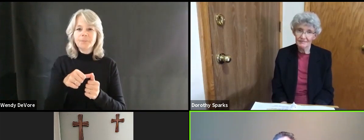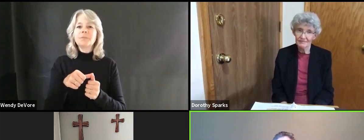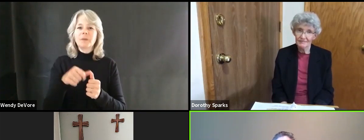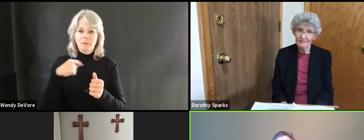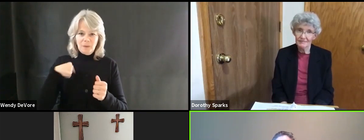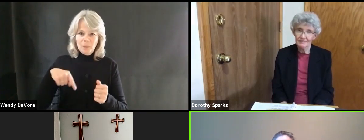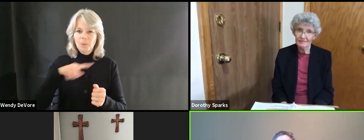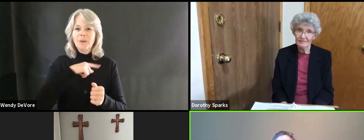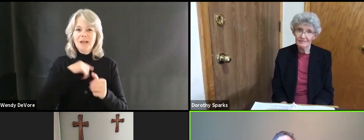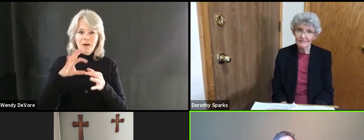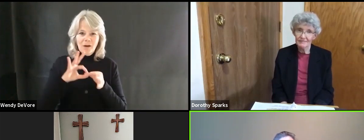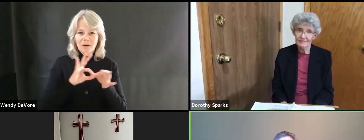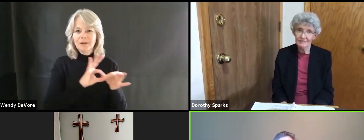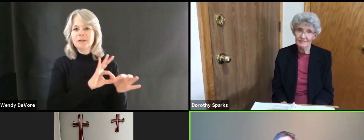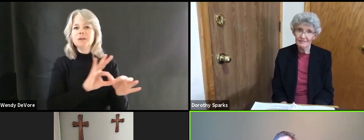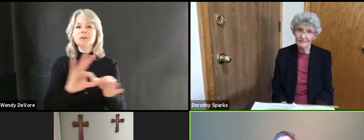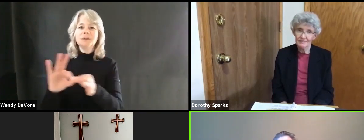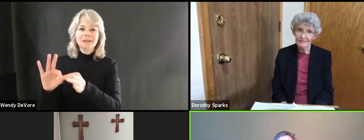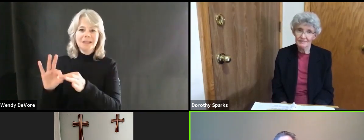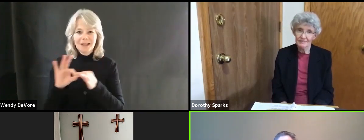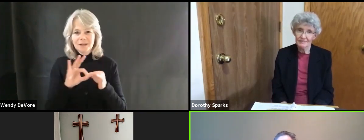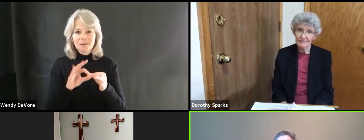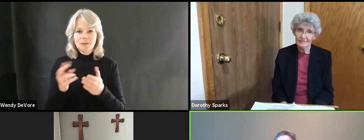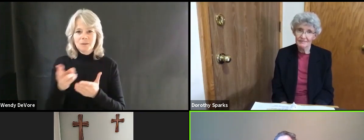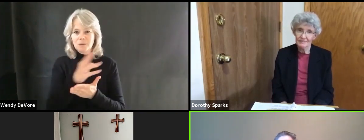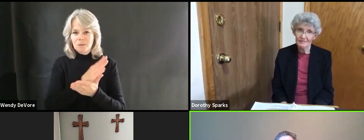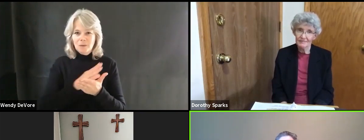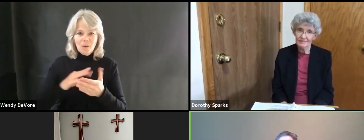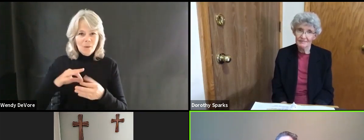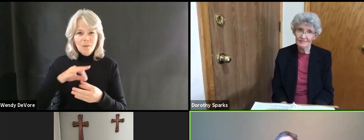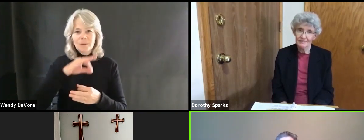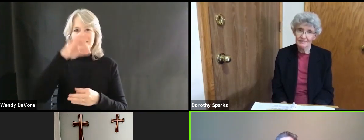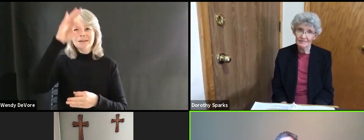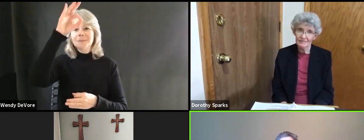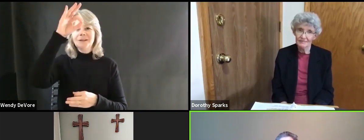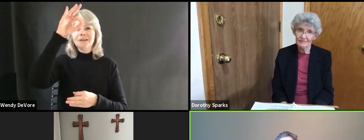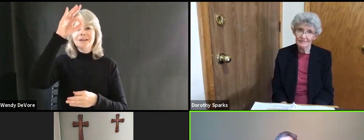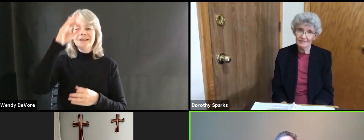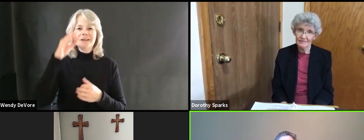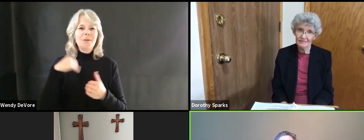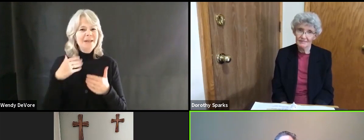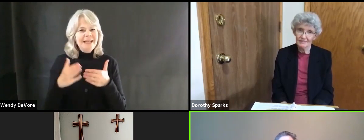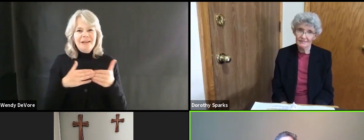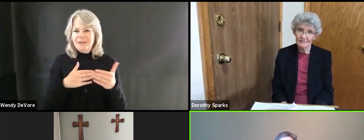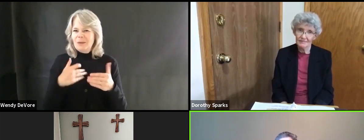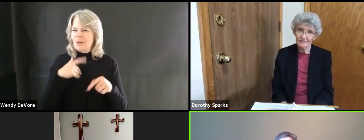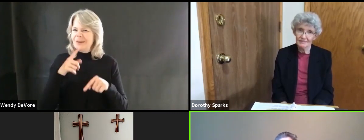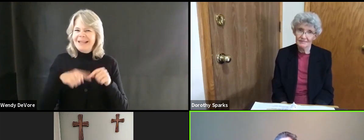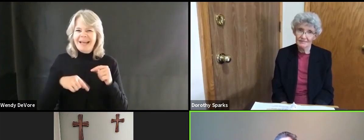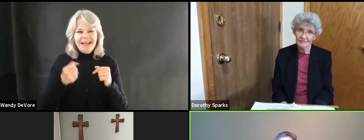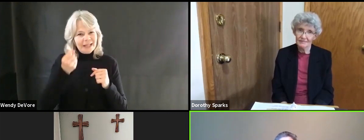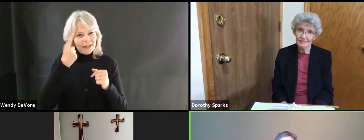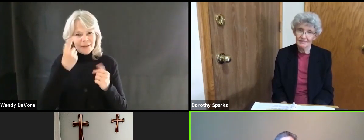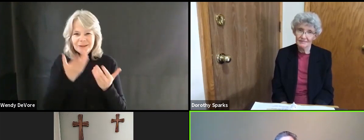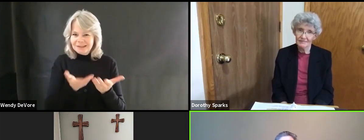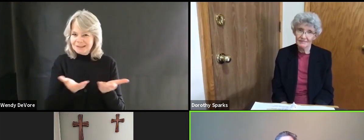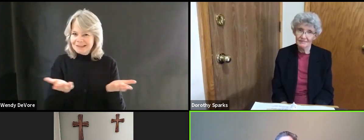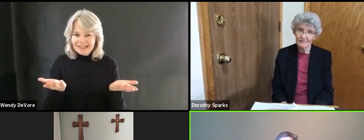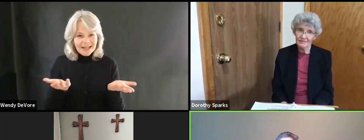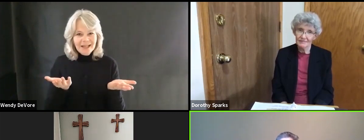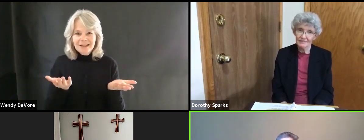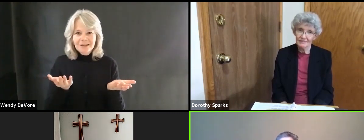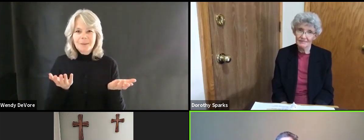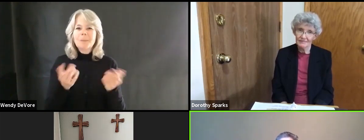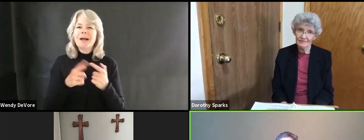together through the Holy Spirit, through ways we can't understand, but through God's grace, through